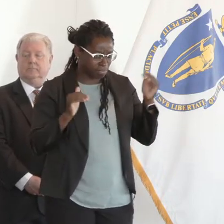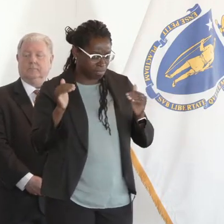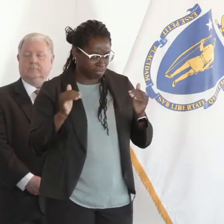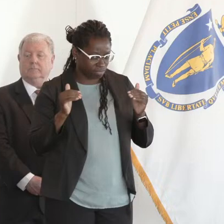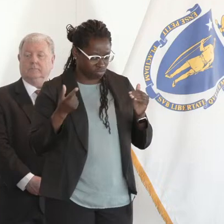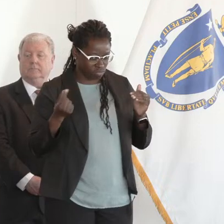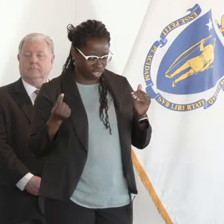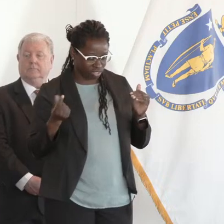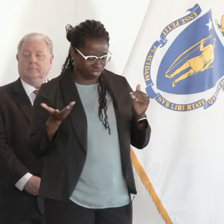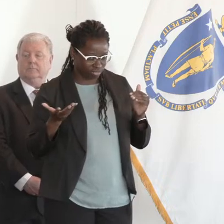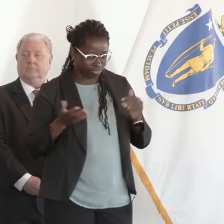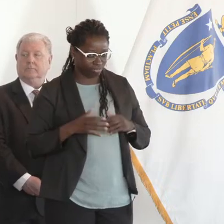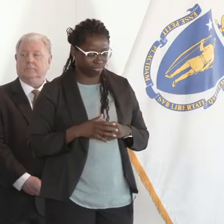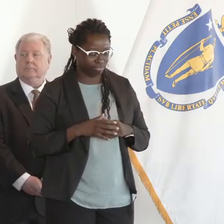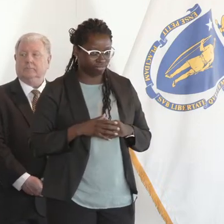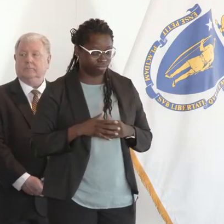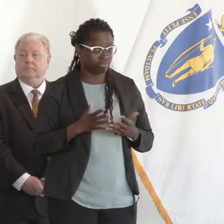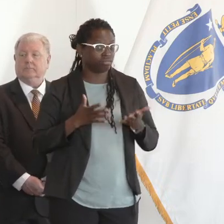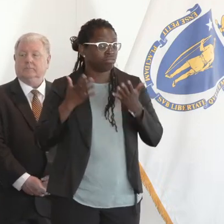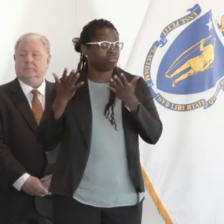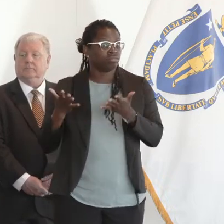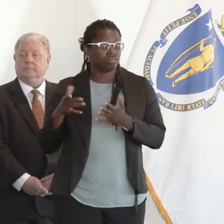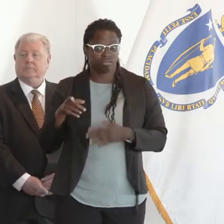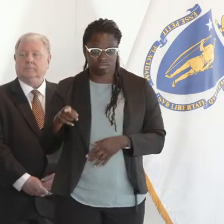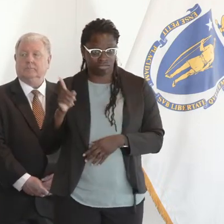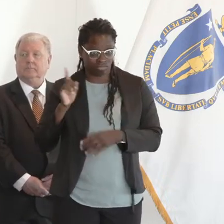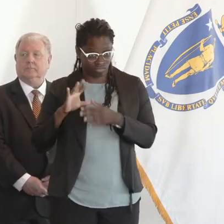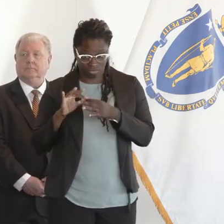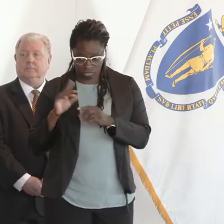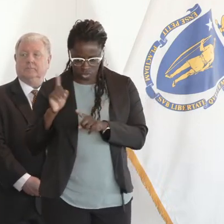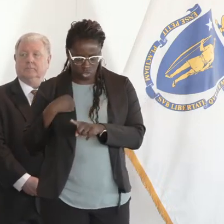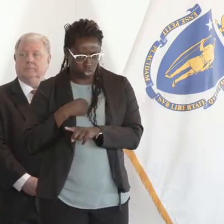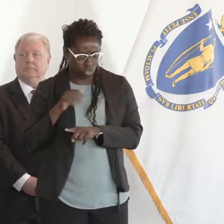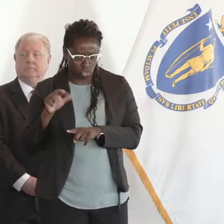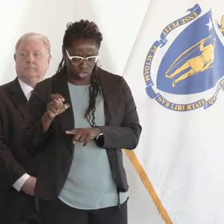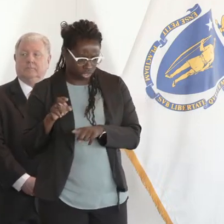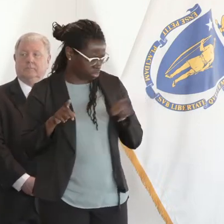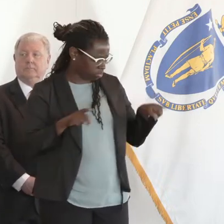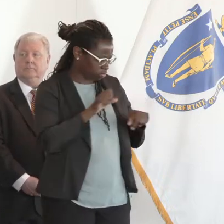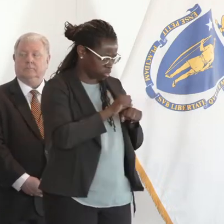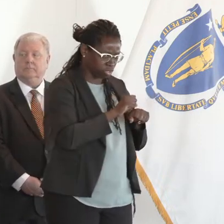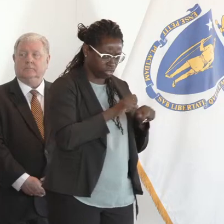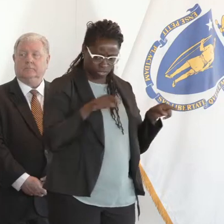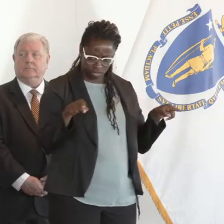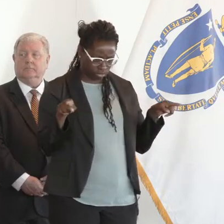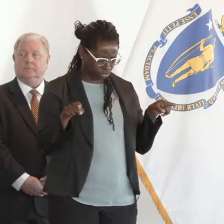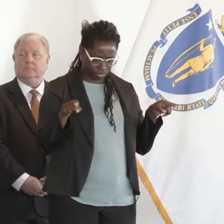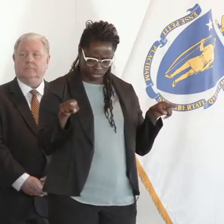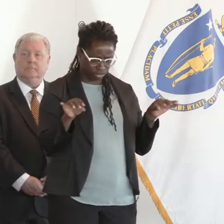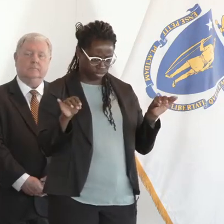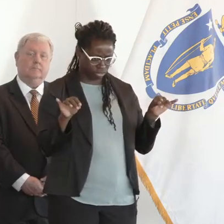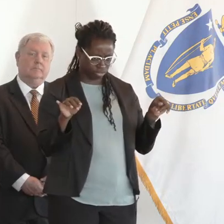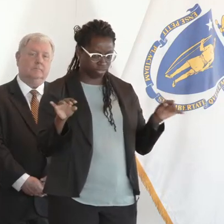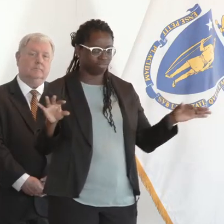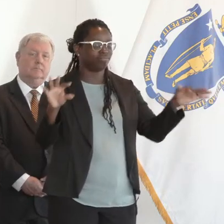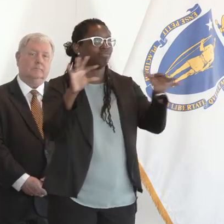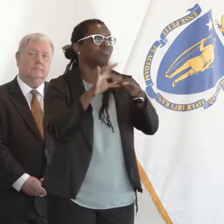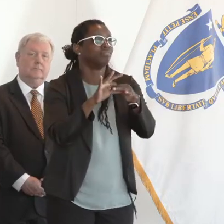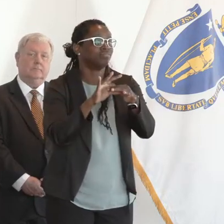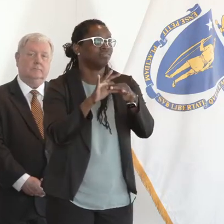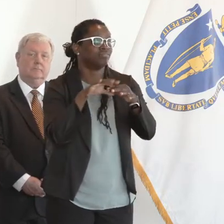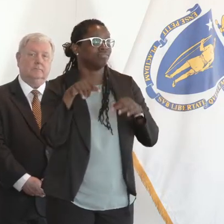and how you work. We have the responsibility to lead others by our example. I look forward to our discussions today